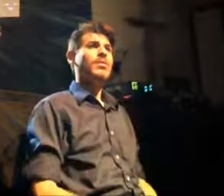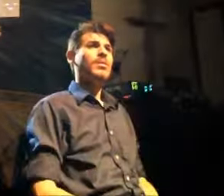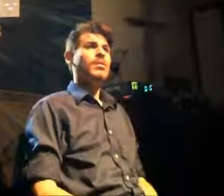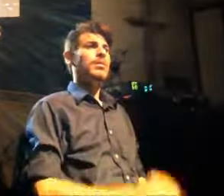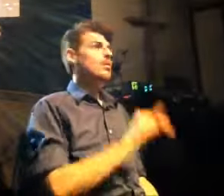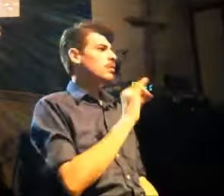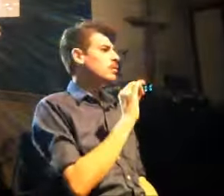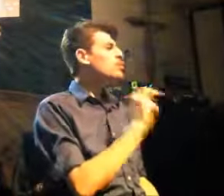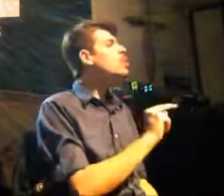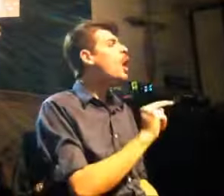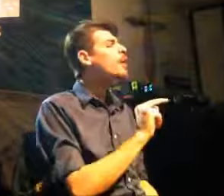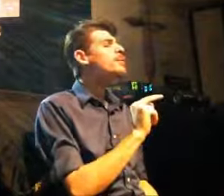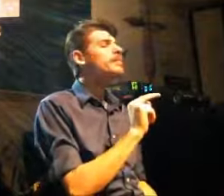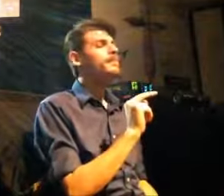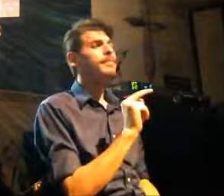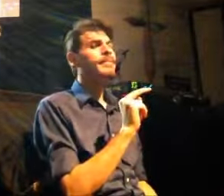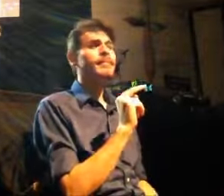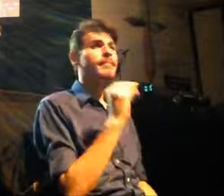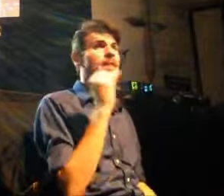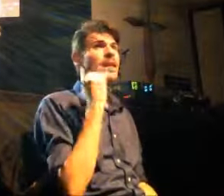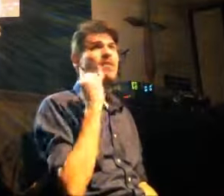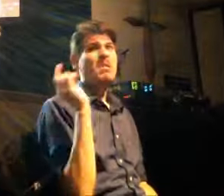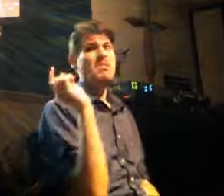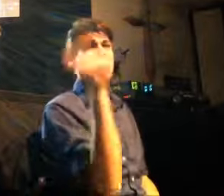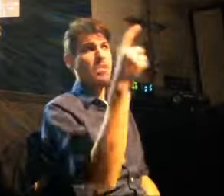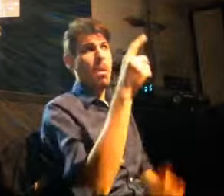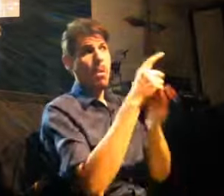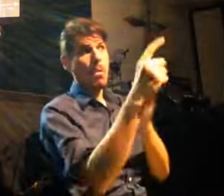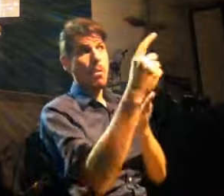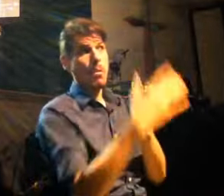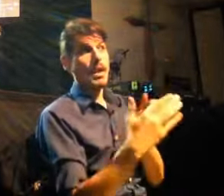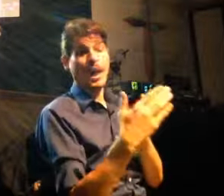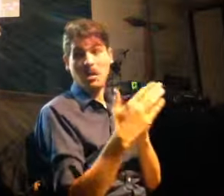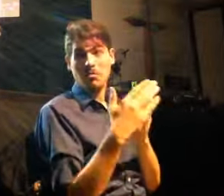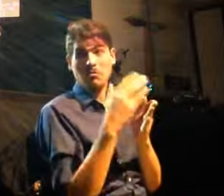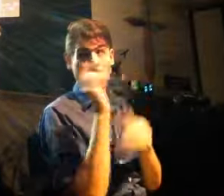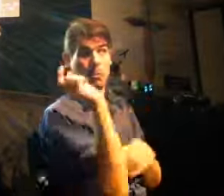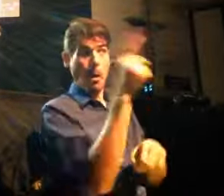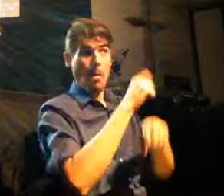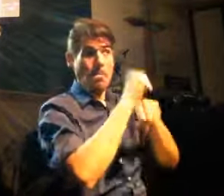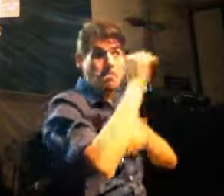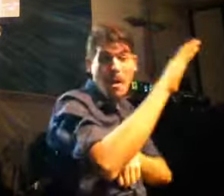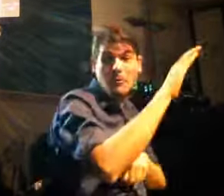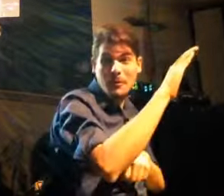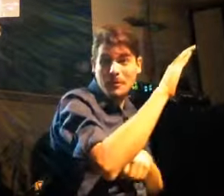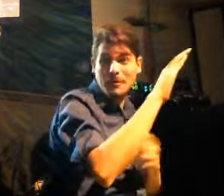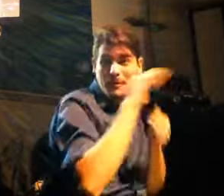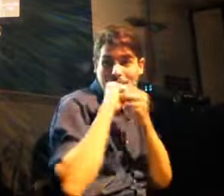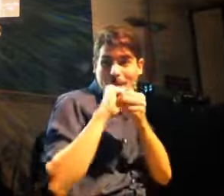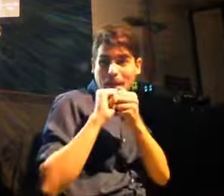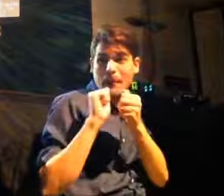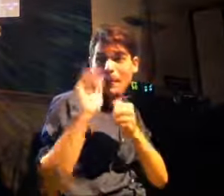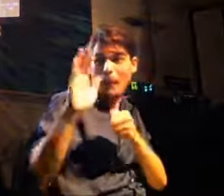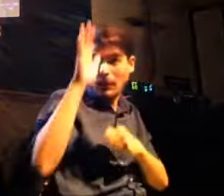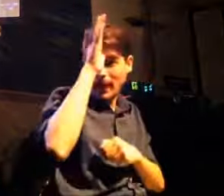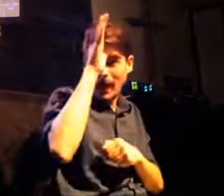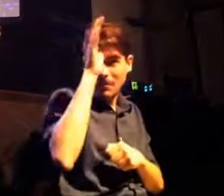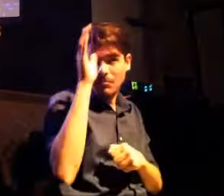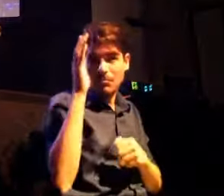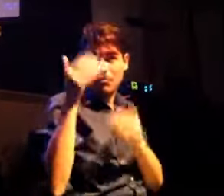John, what would you think about heading up to the mountains this weekend before your dad goes back to Chicago? Yeah, sounds